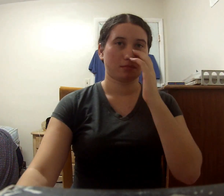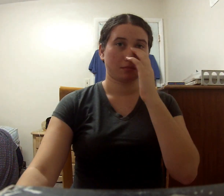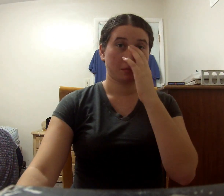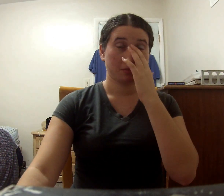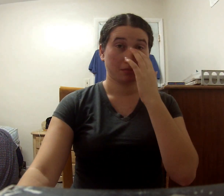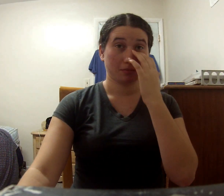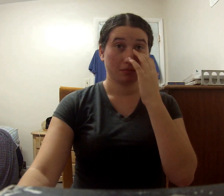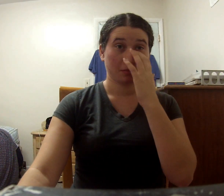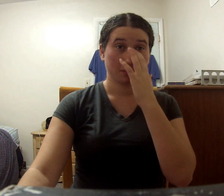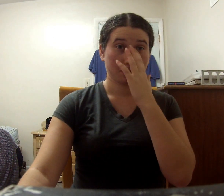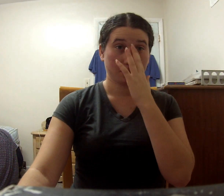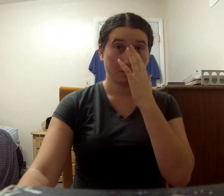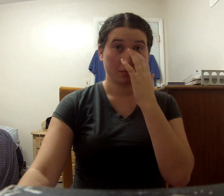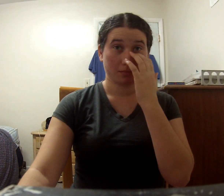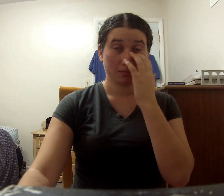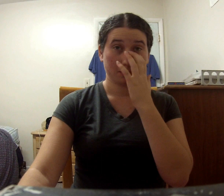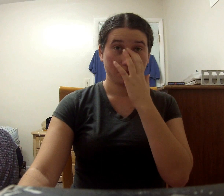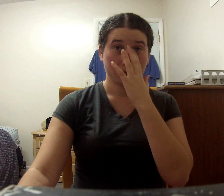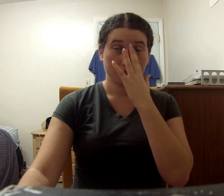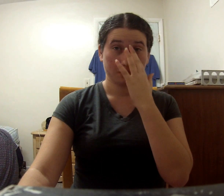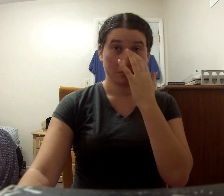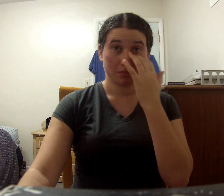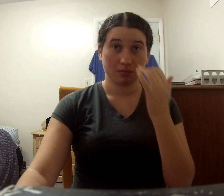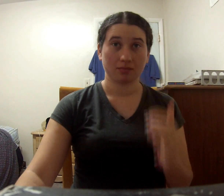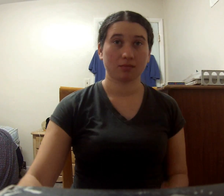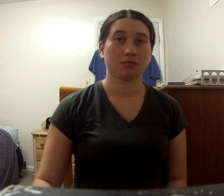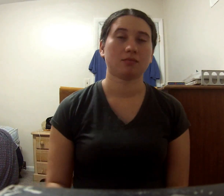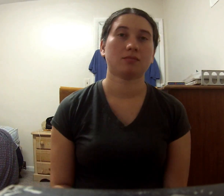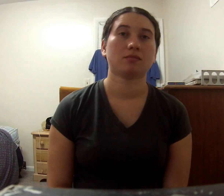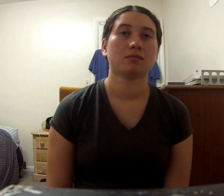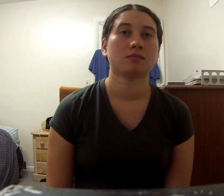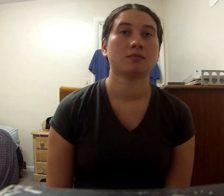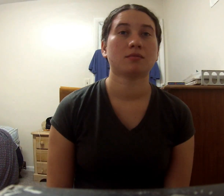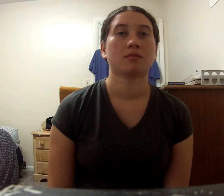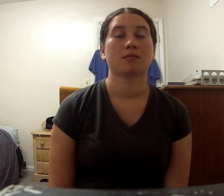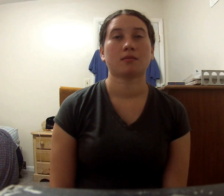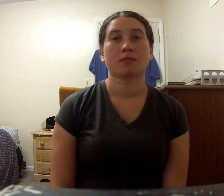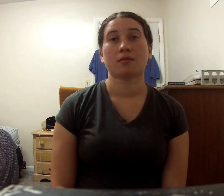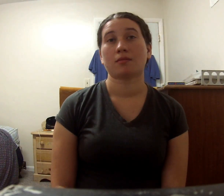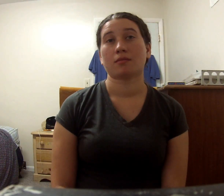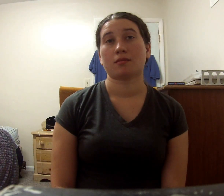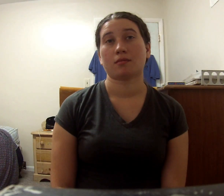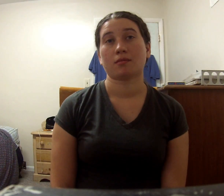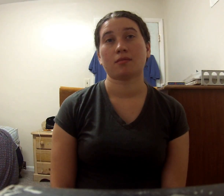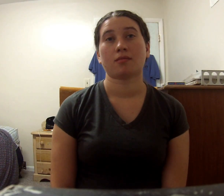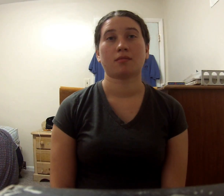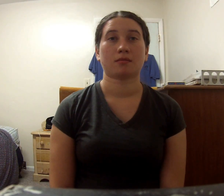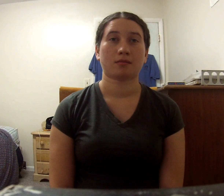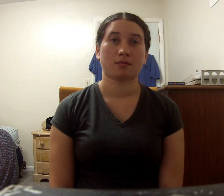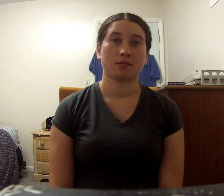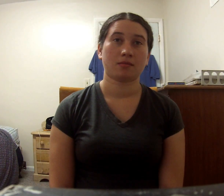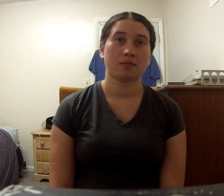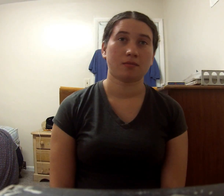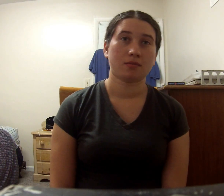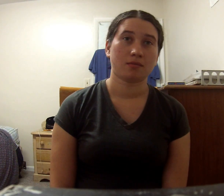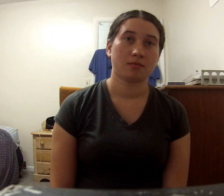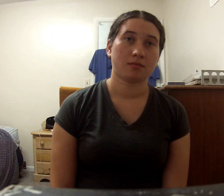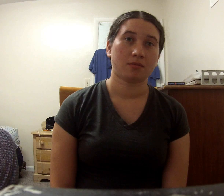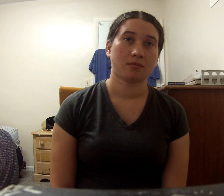But if you have that mental image, you would be wrong. Because in 1995, when I was 10